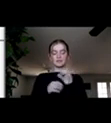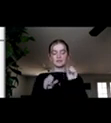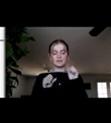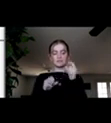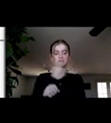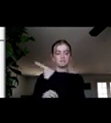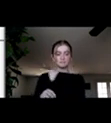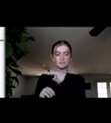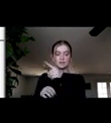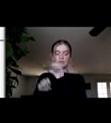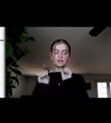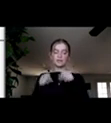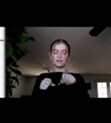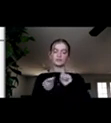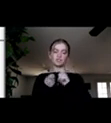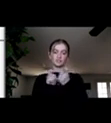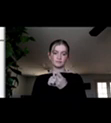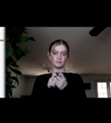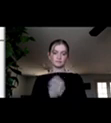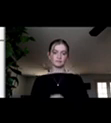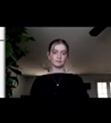Hopefully this can change in the future.